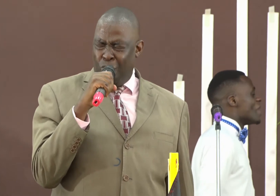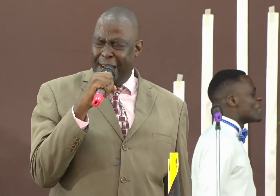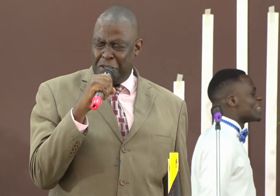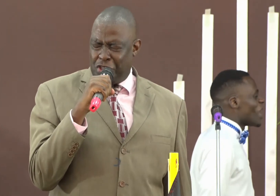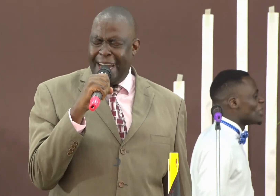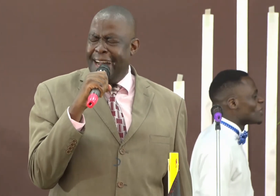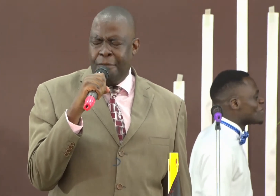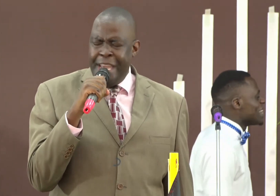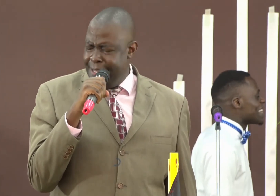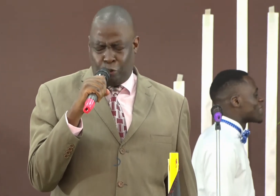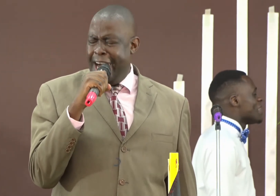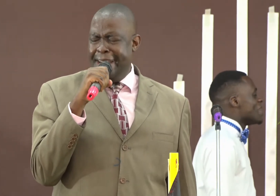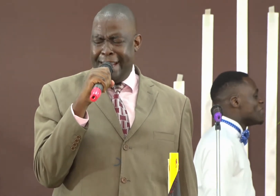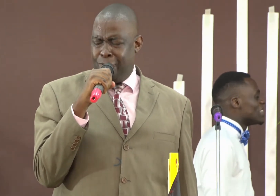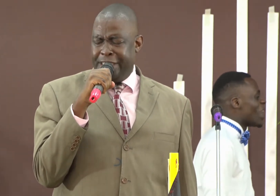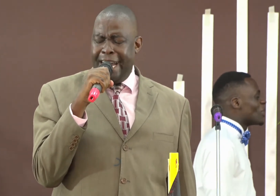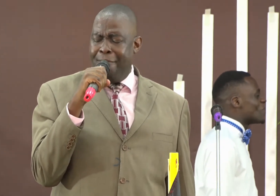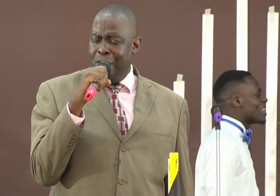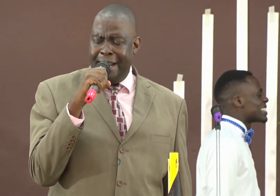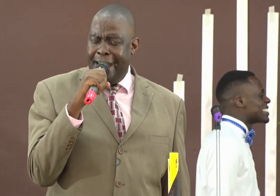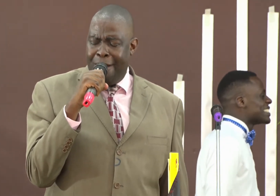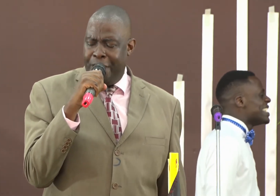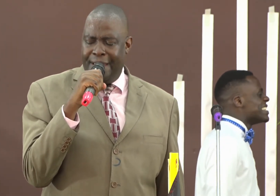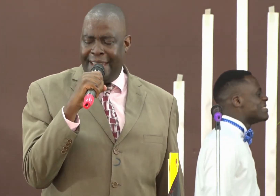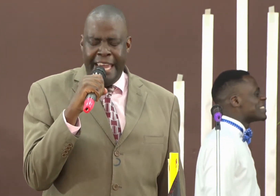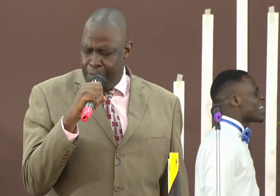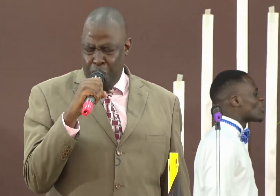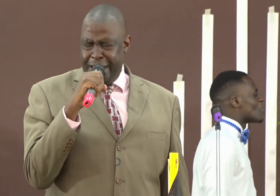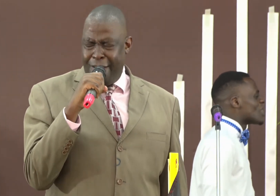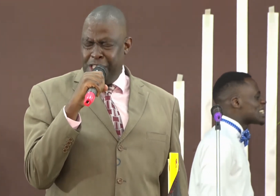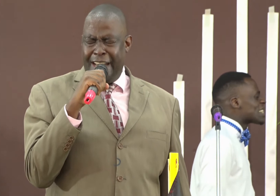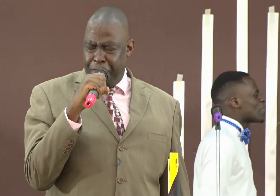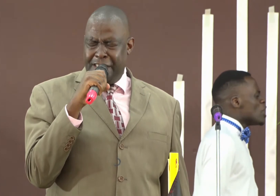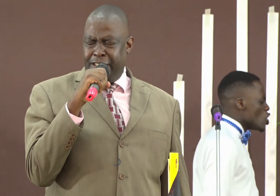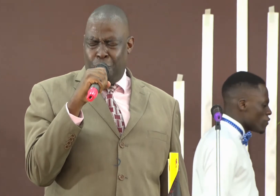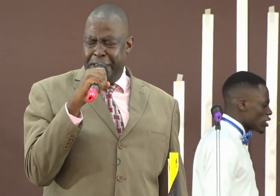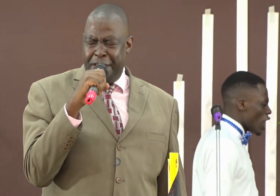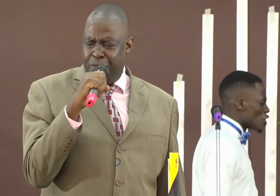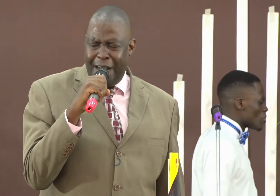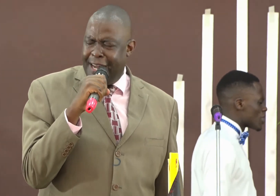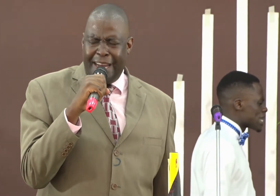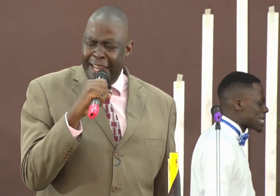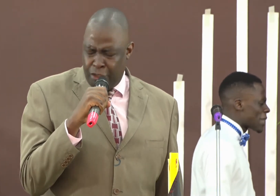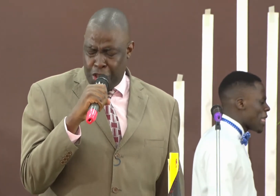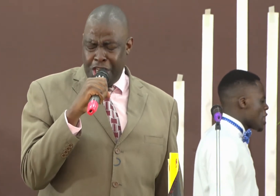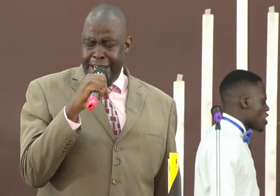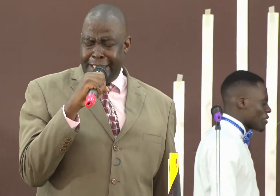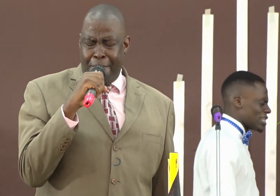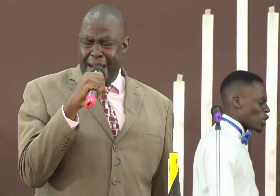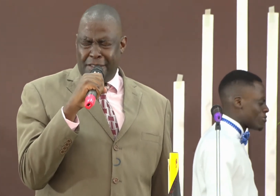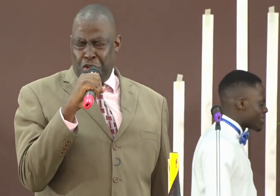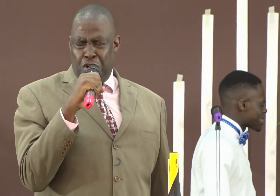Tuagala kugasa Tuagala kutambula nawe Muna kuzambeze tuwele duwa